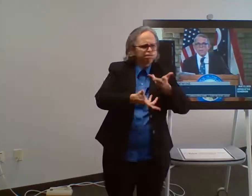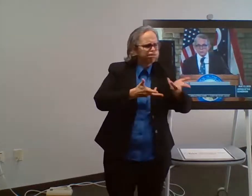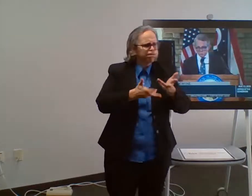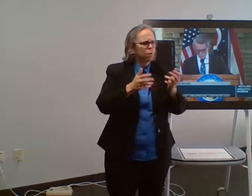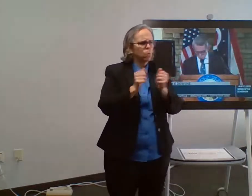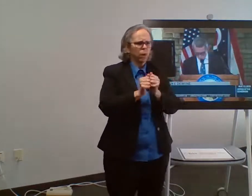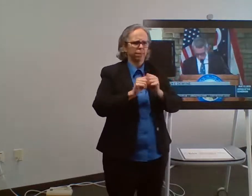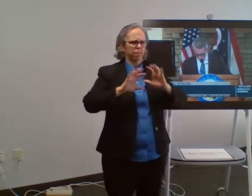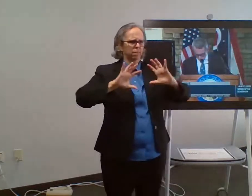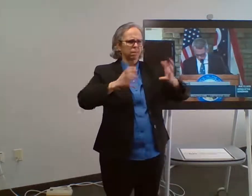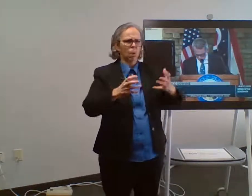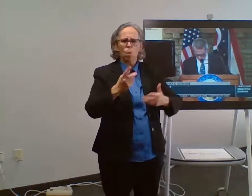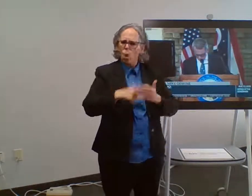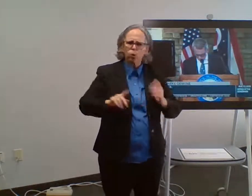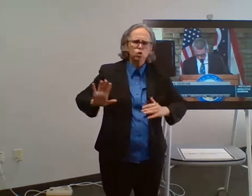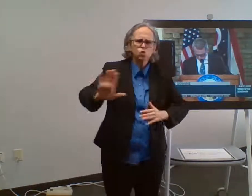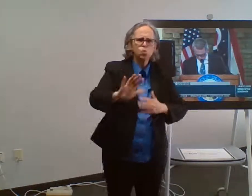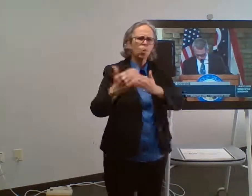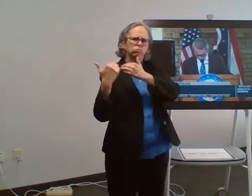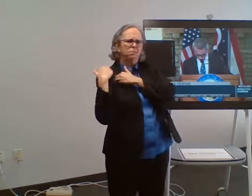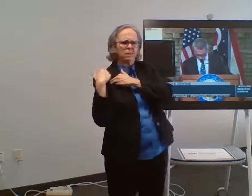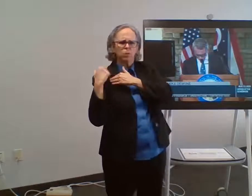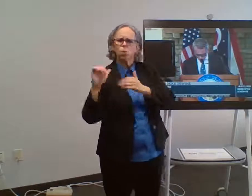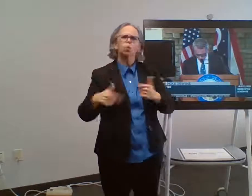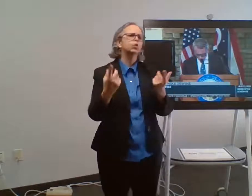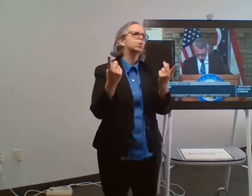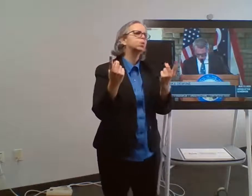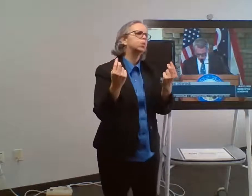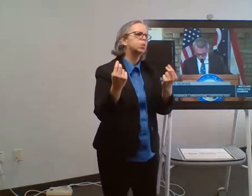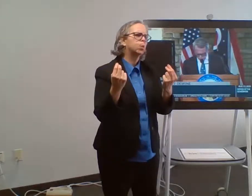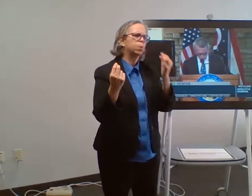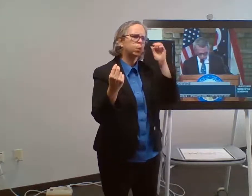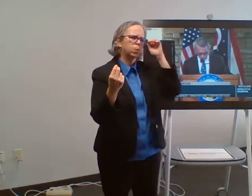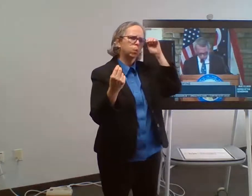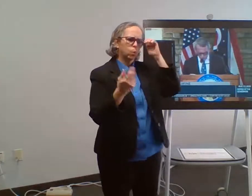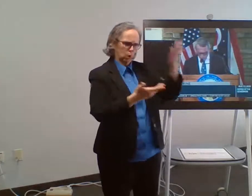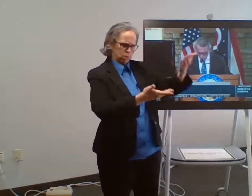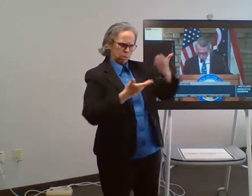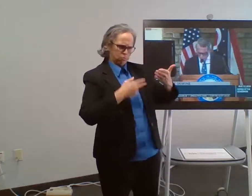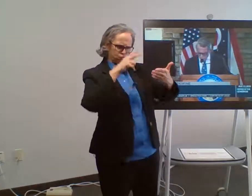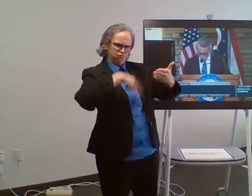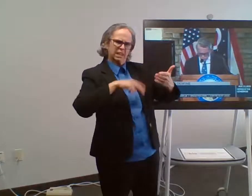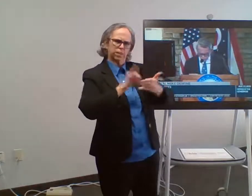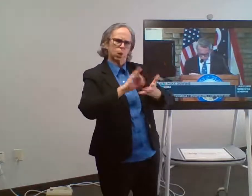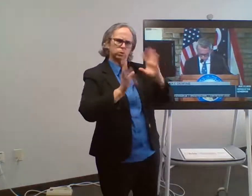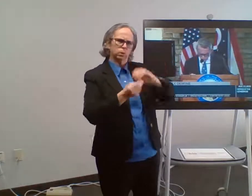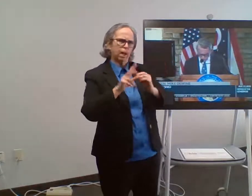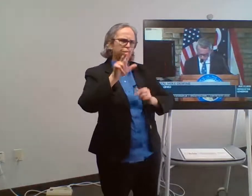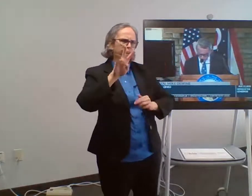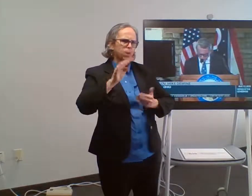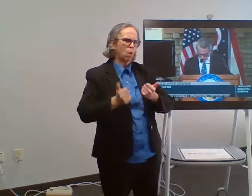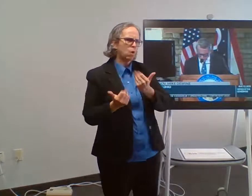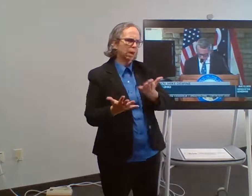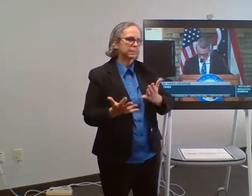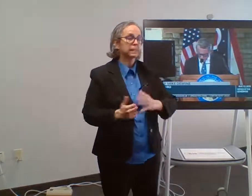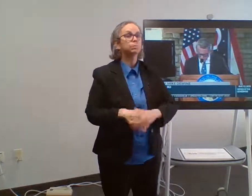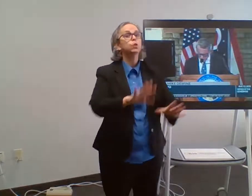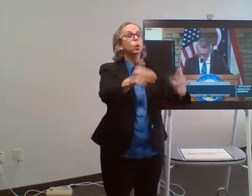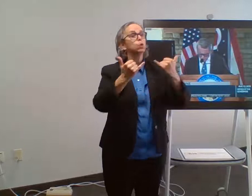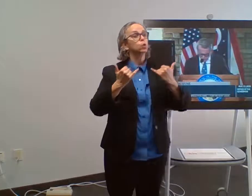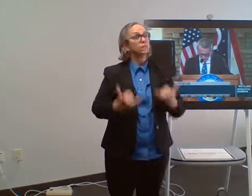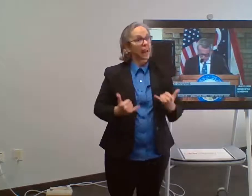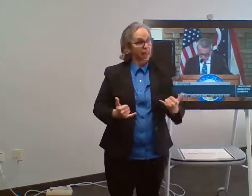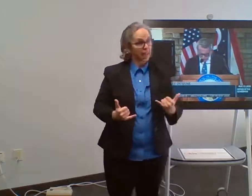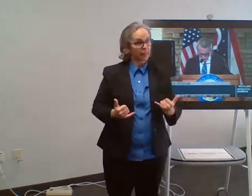have as a member of our cabinet. In response today, we are issuing Ohio's executive response,